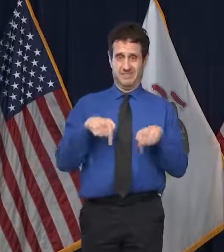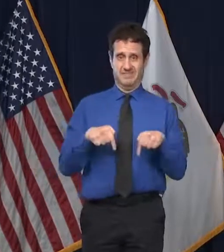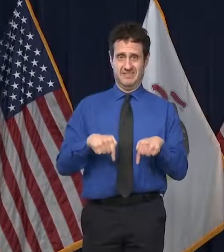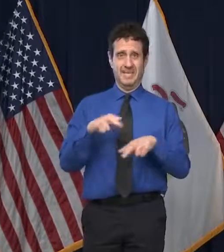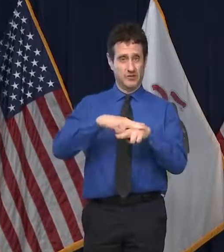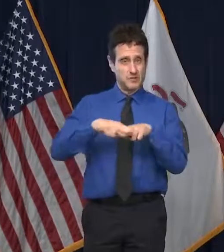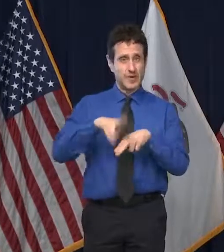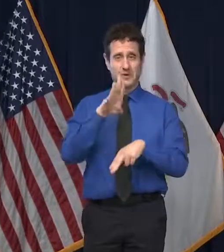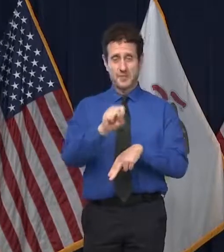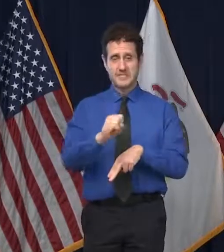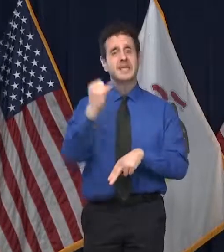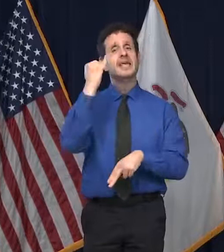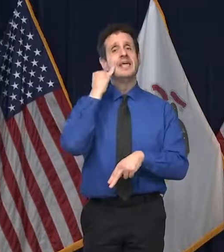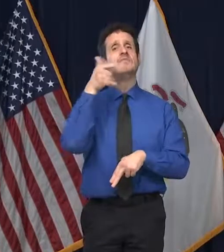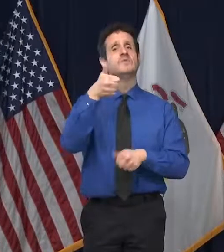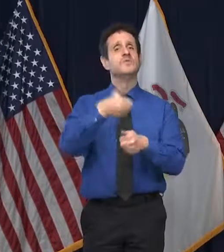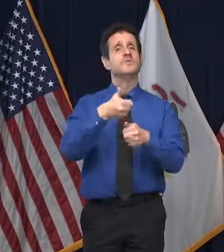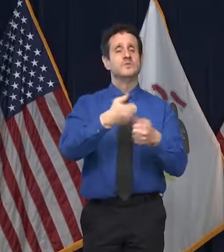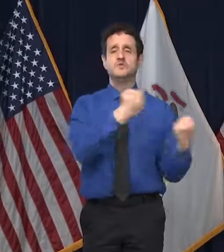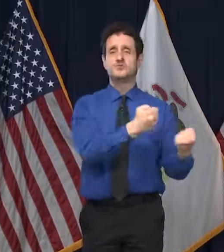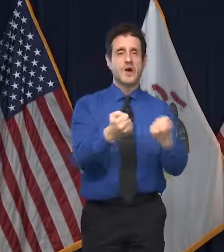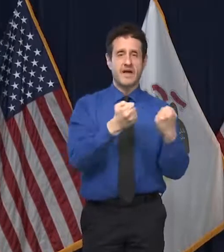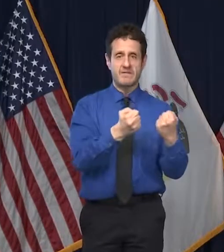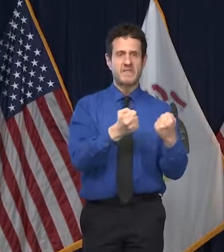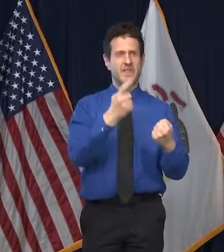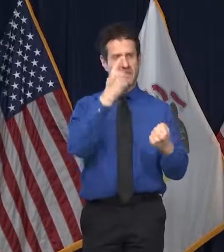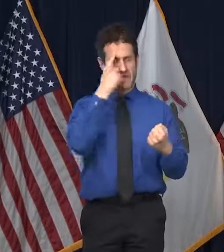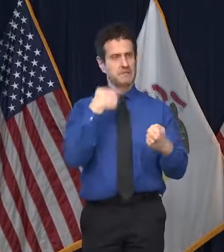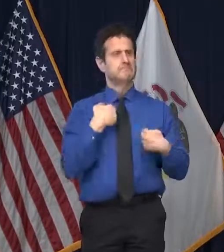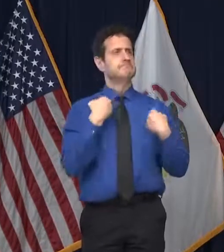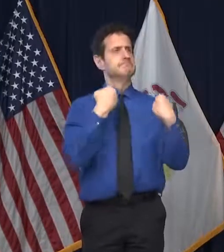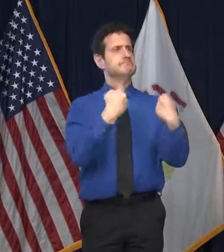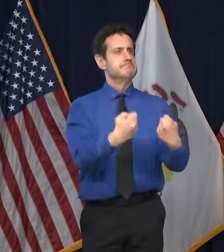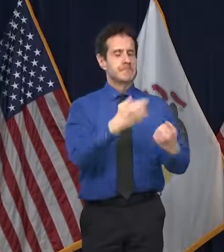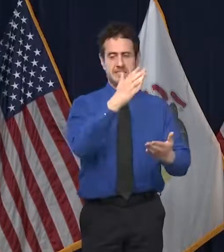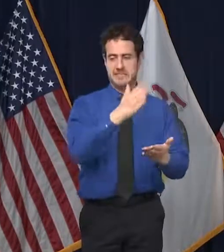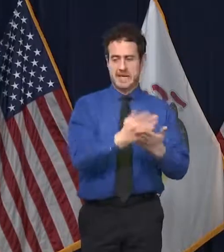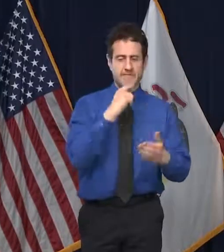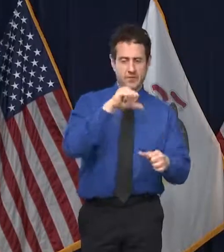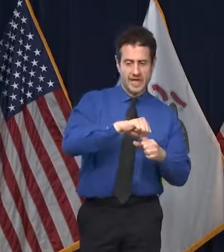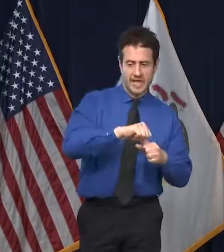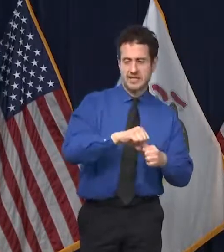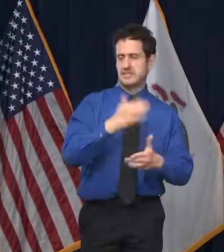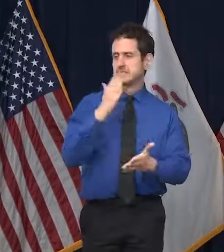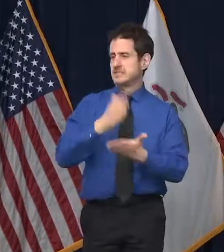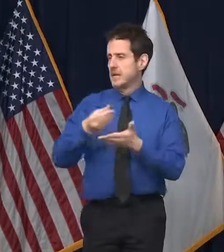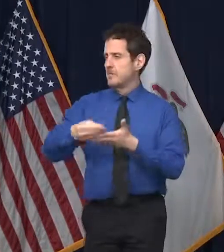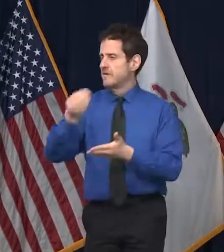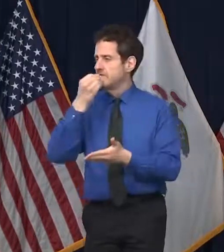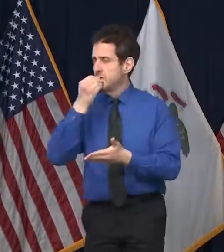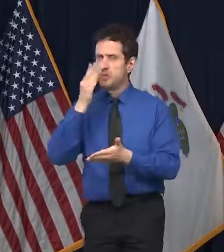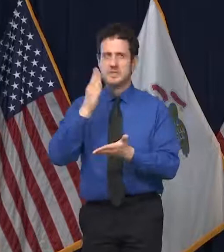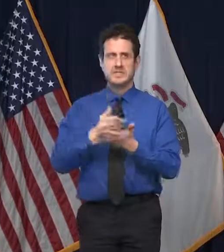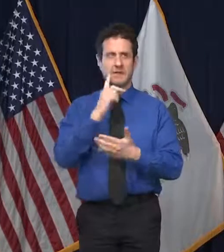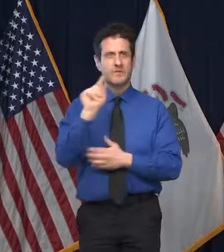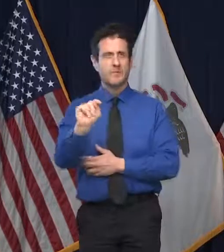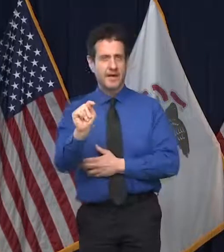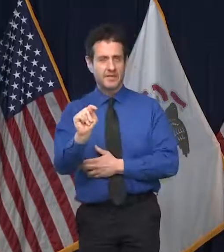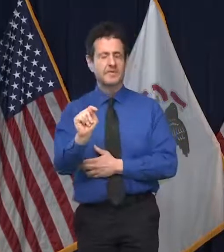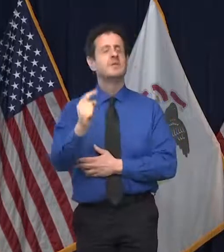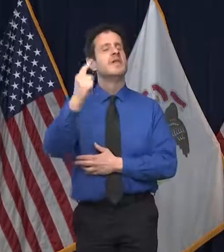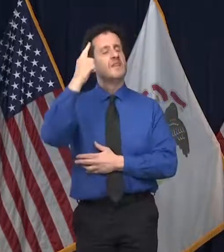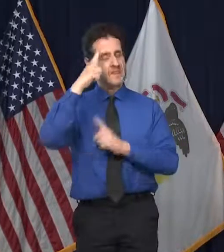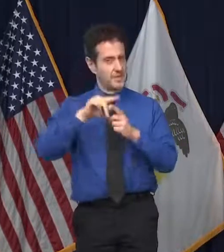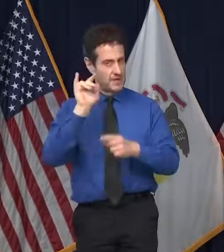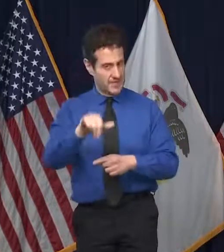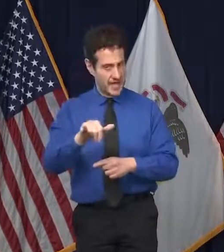car, plan out how you will do the stops for gas, for food, for bathroom breaks. Think about hand